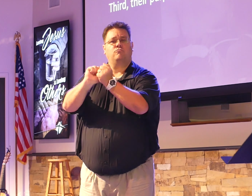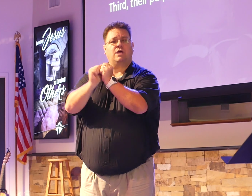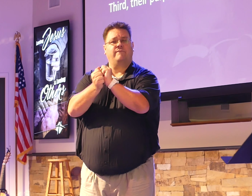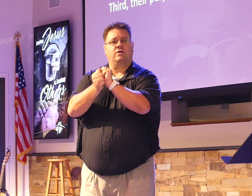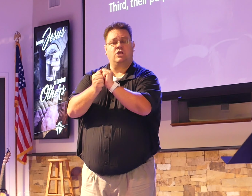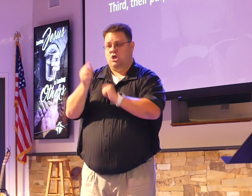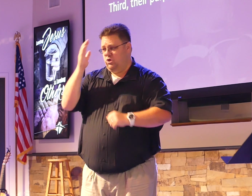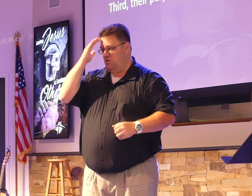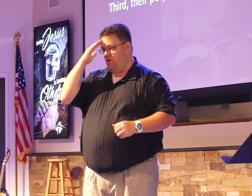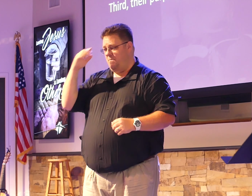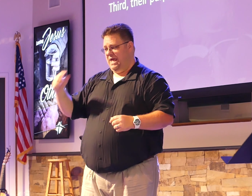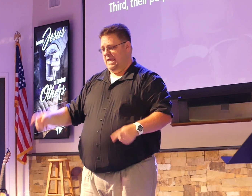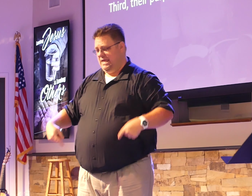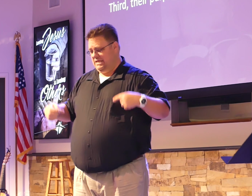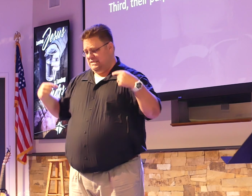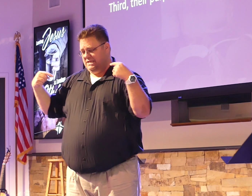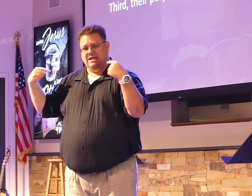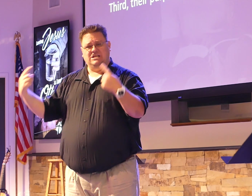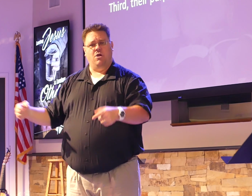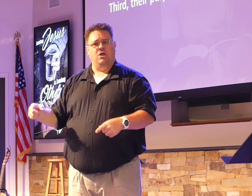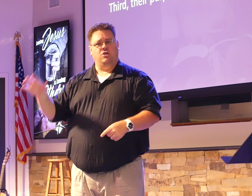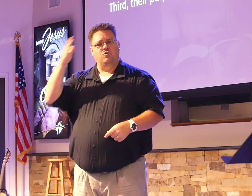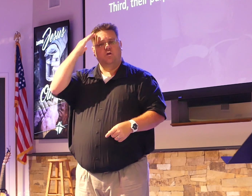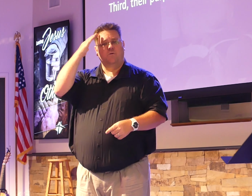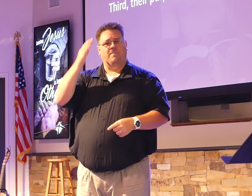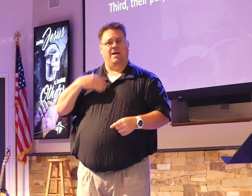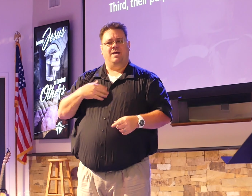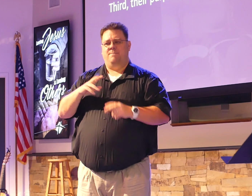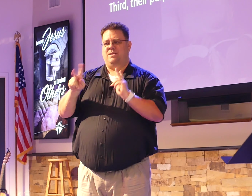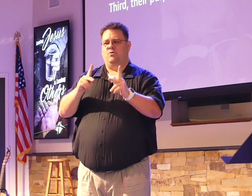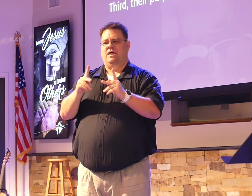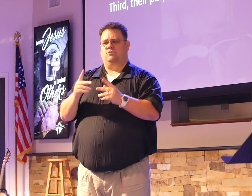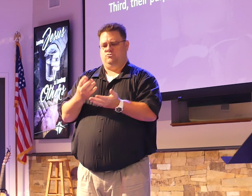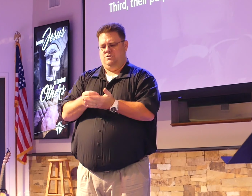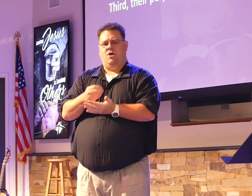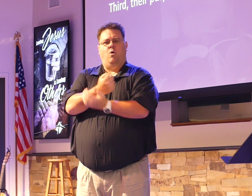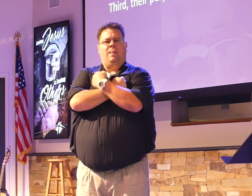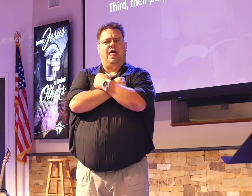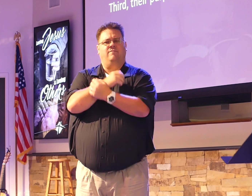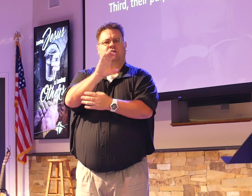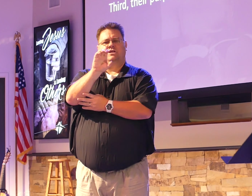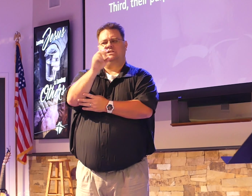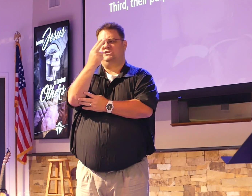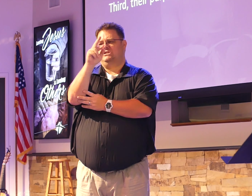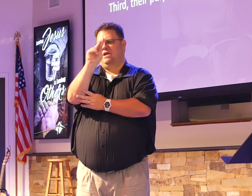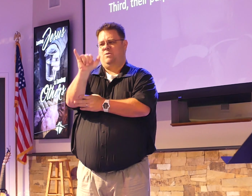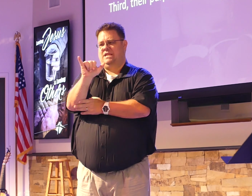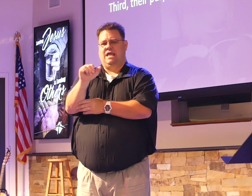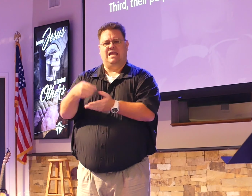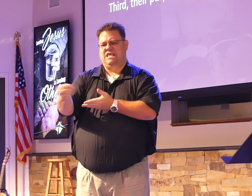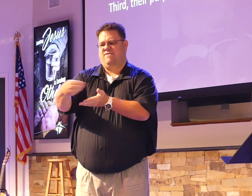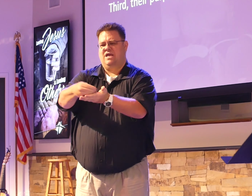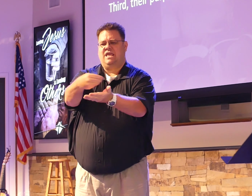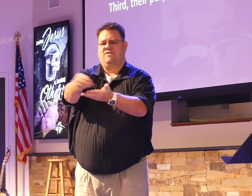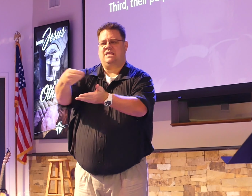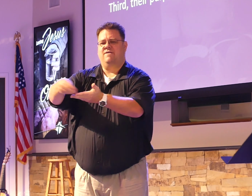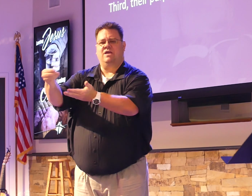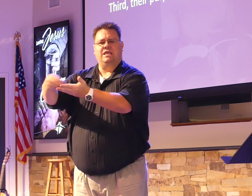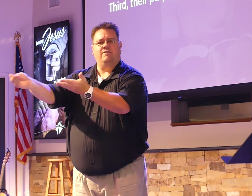Paul had a sacrificial love for people that led in to be very generous and very giving. He said, you've known